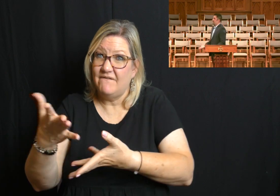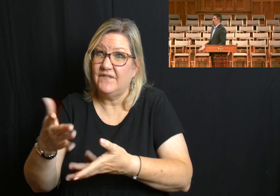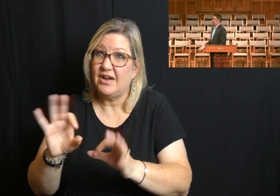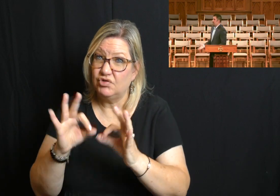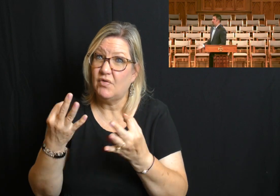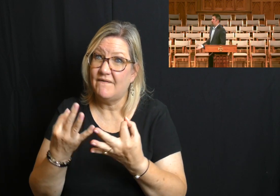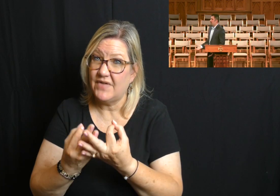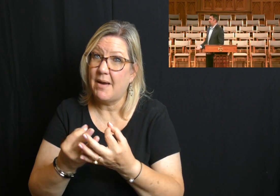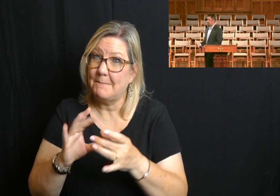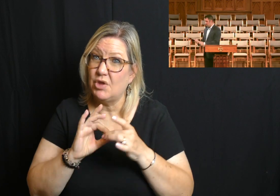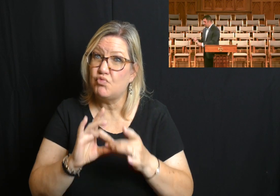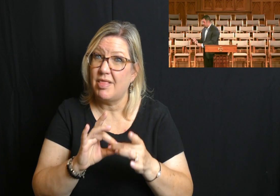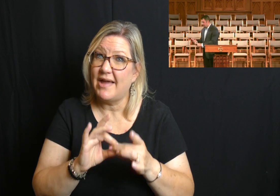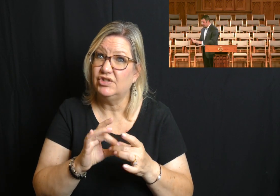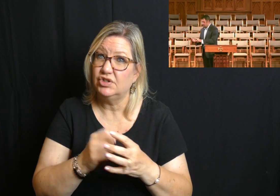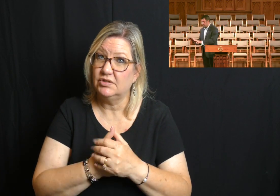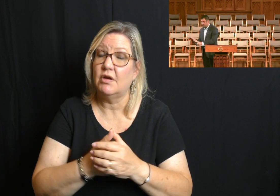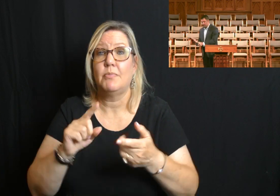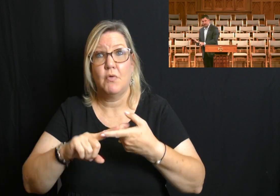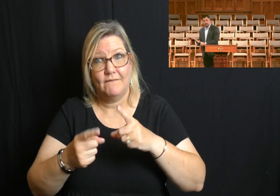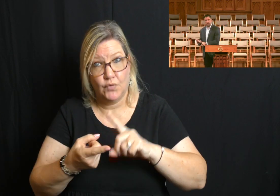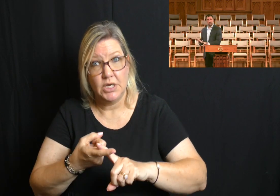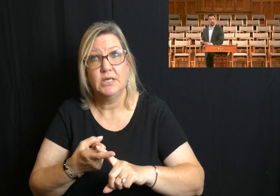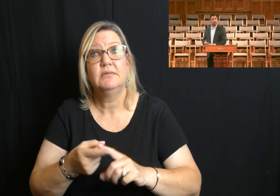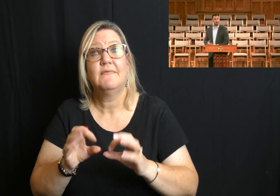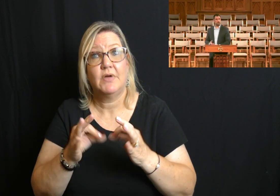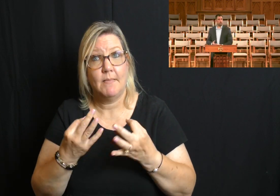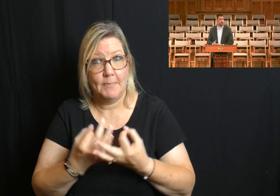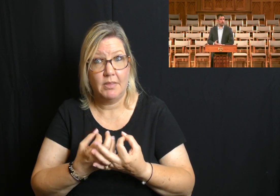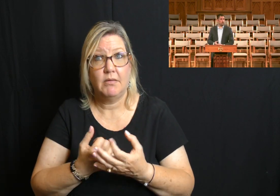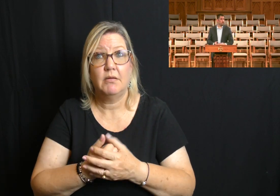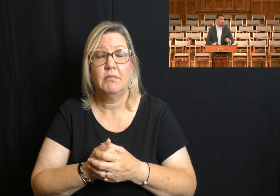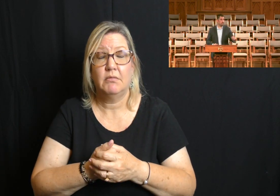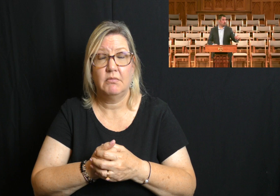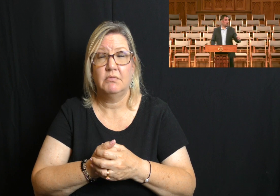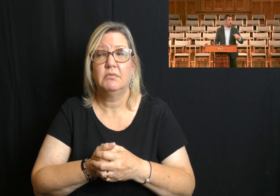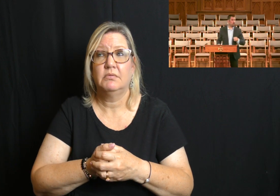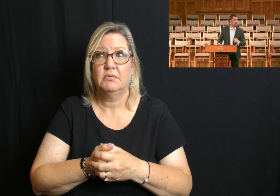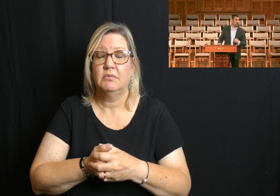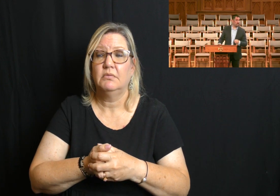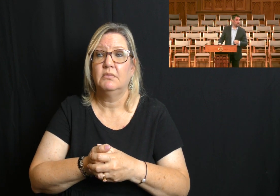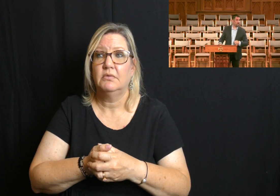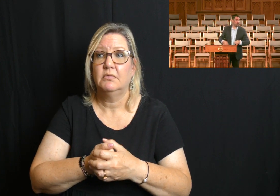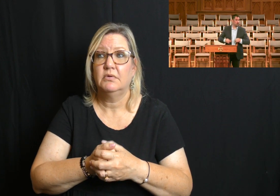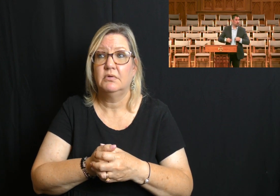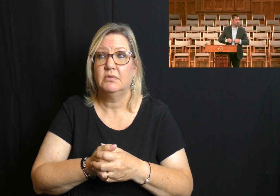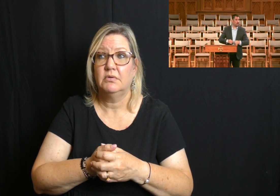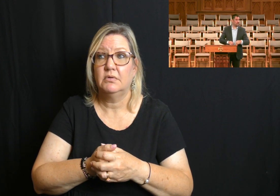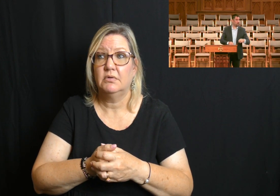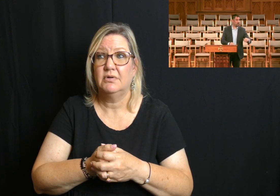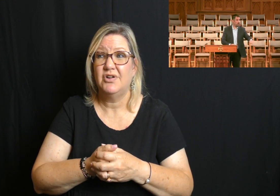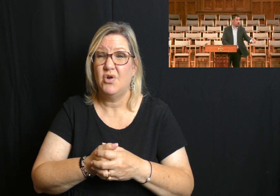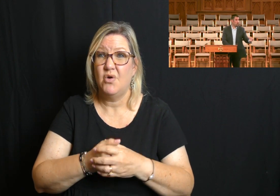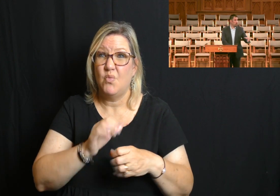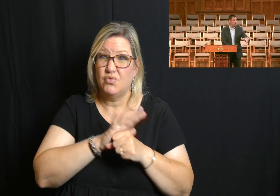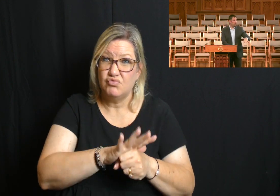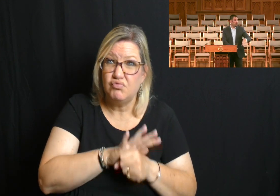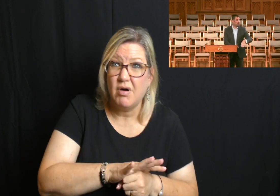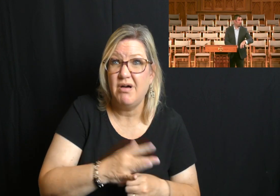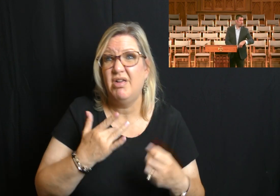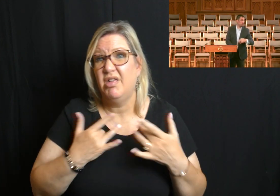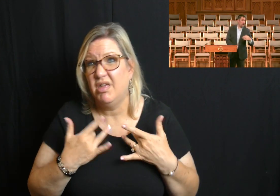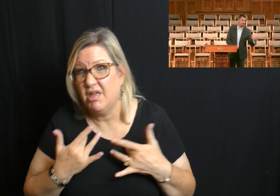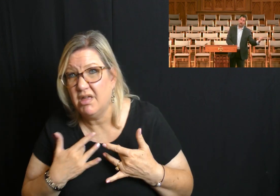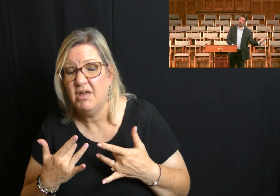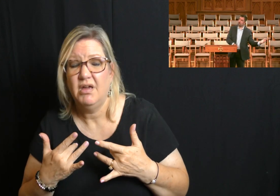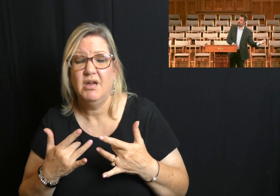with everybody around us, with our friends, with our families. Because you know what? When you're anxious and when you're stressed, when you're